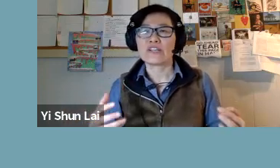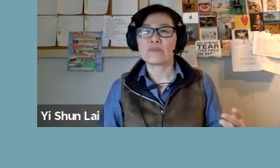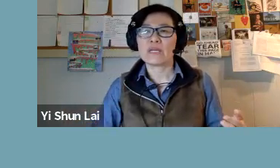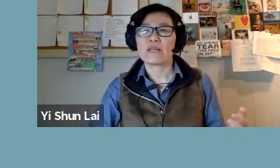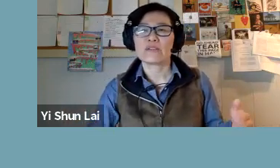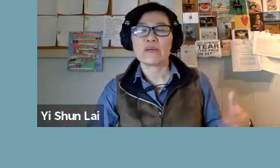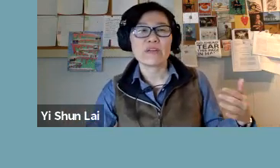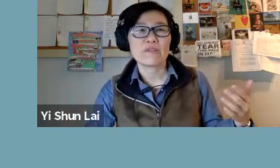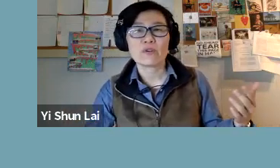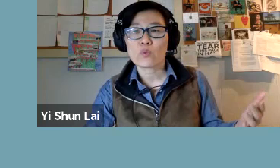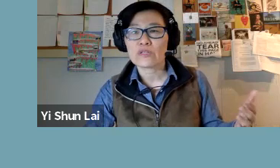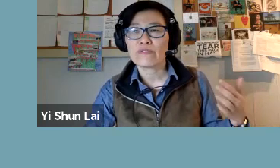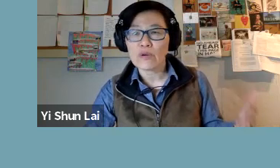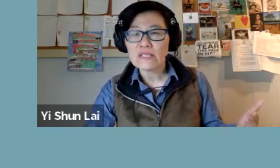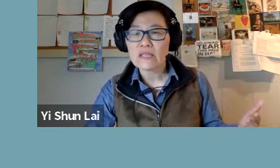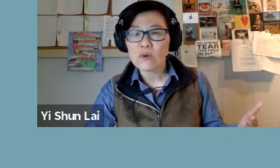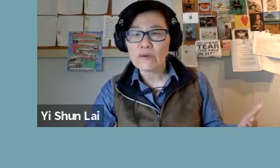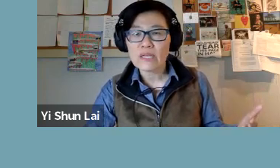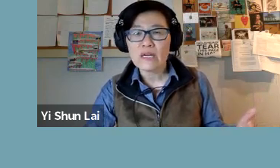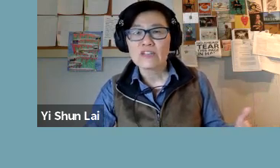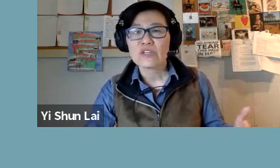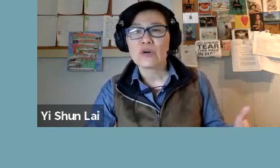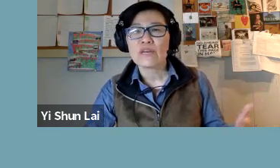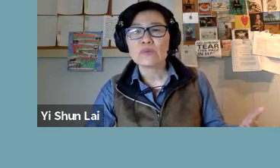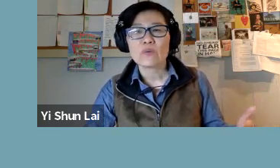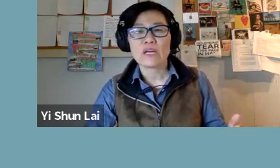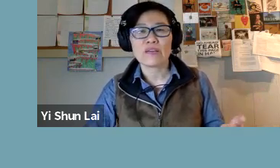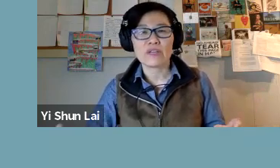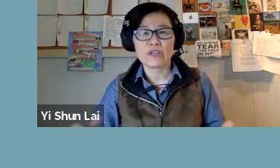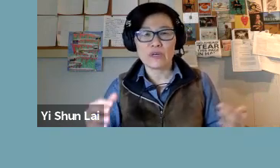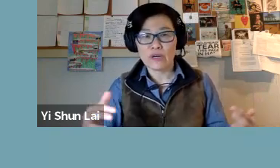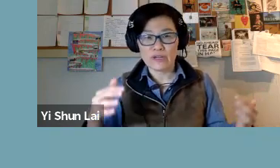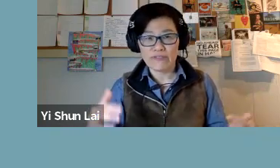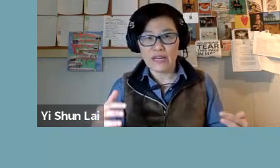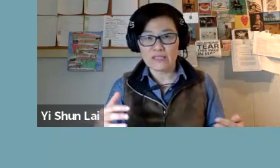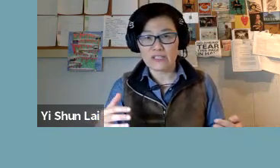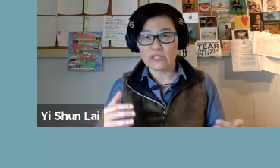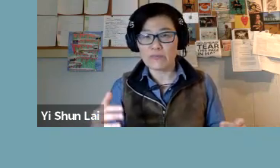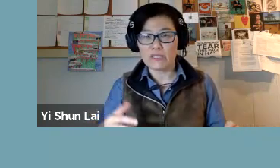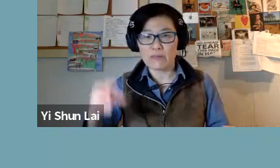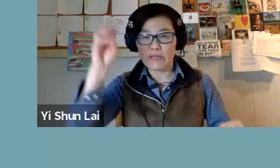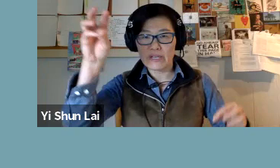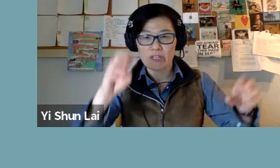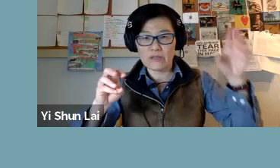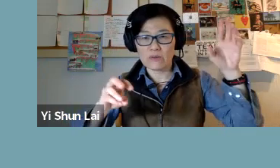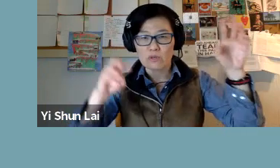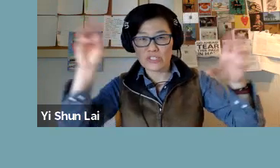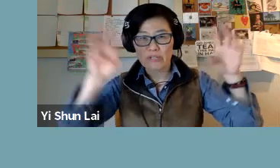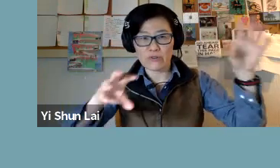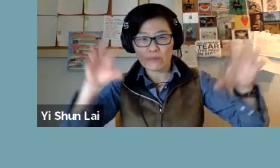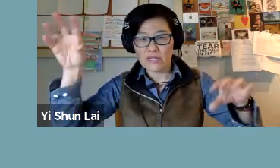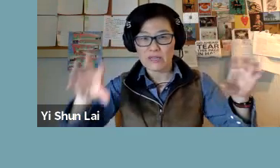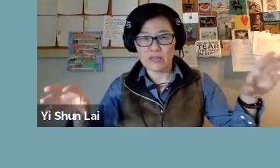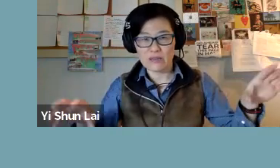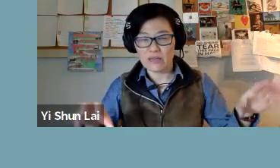query's attraction being that there's something of your work's voice in the query. So that's why we're not giving you a hard and fast, template, like plug in the words